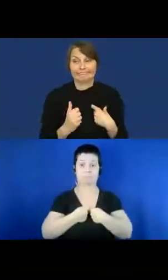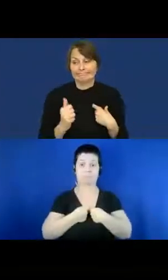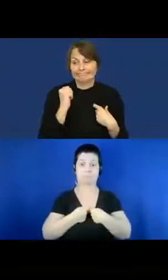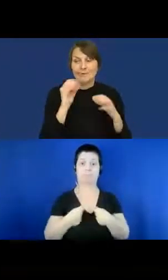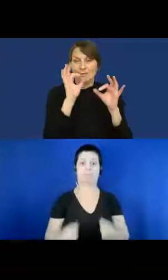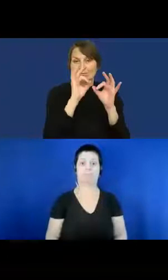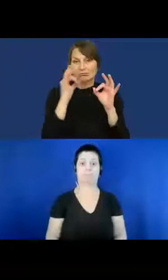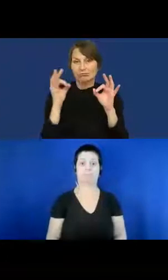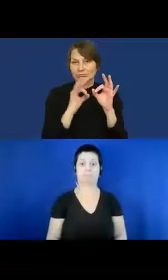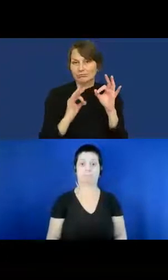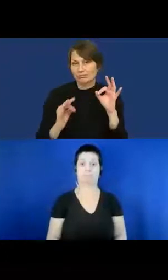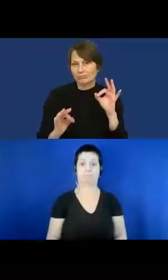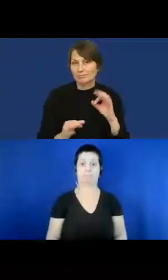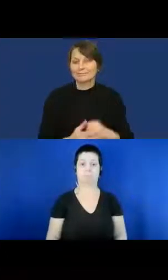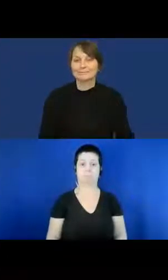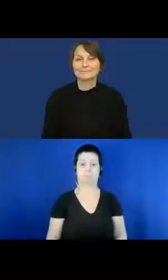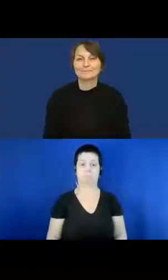wearable.